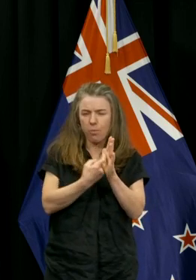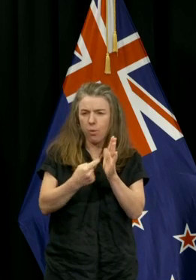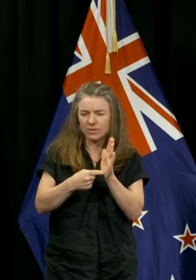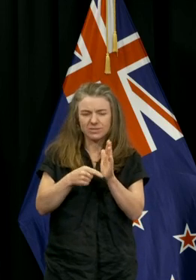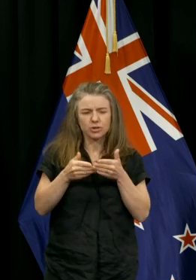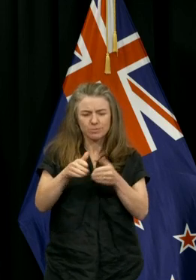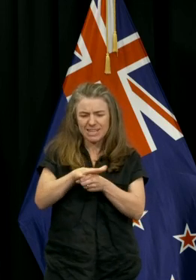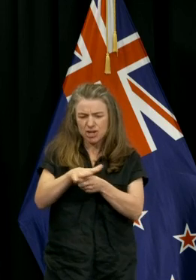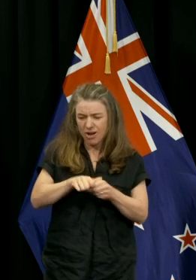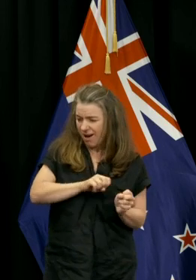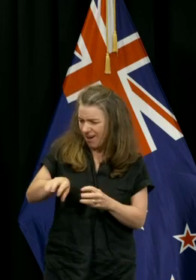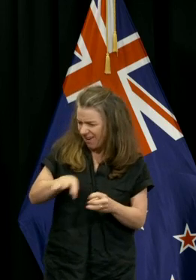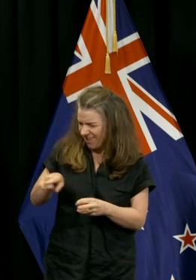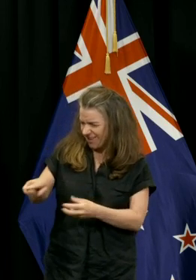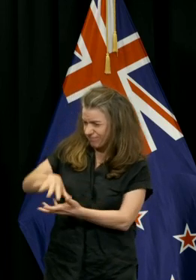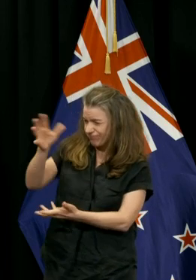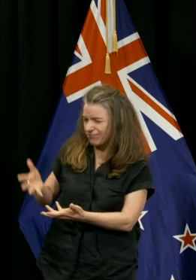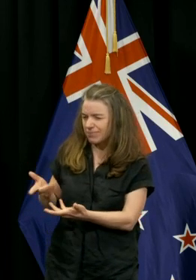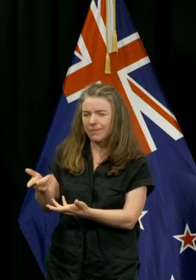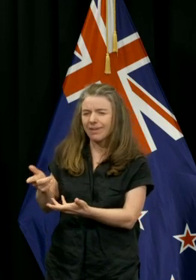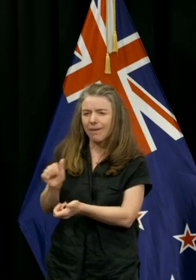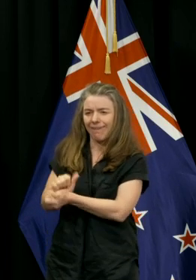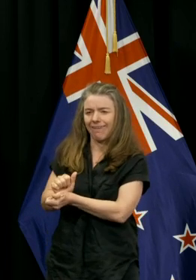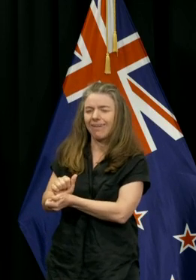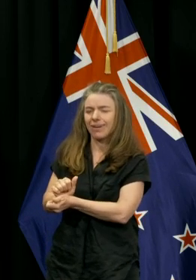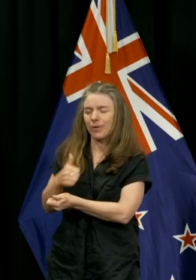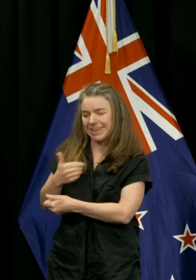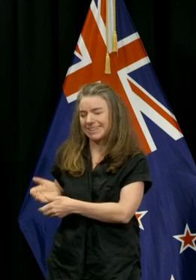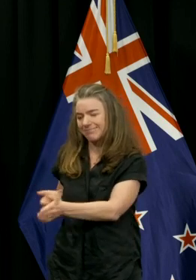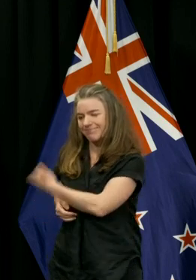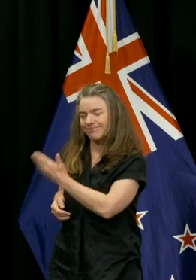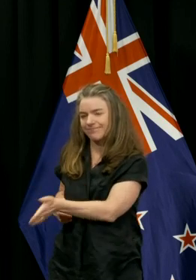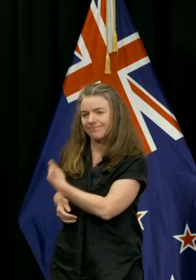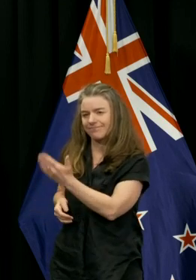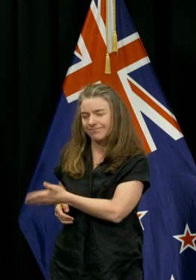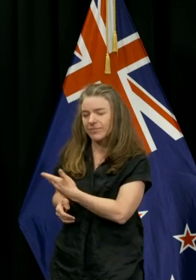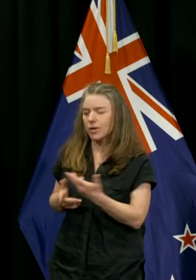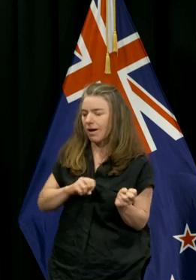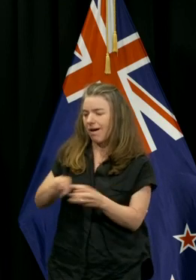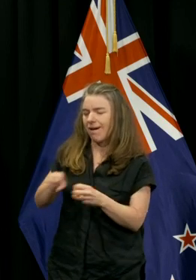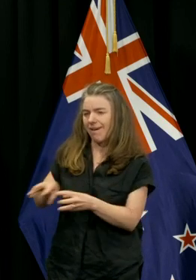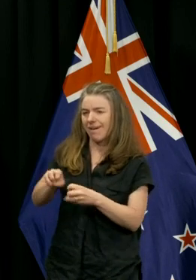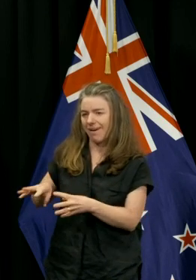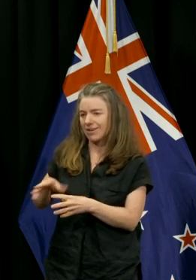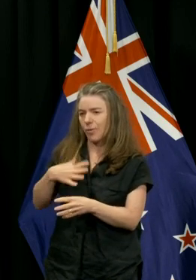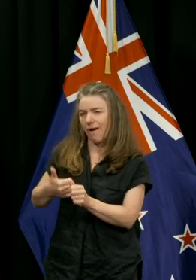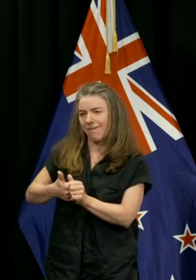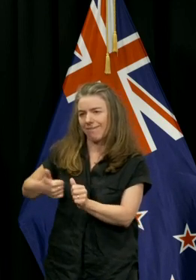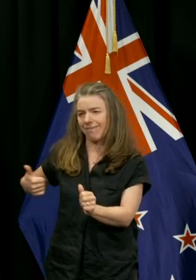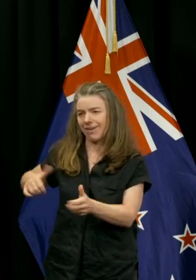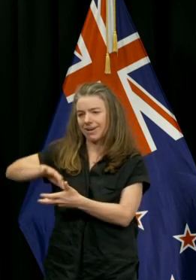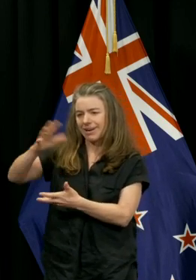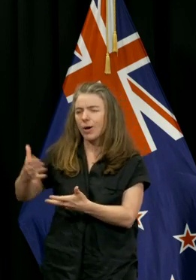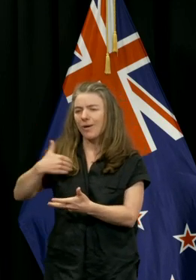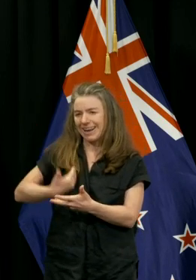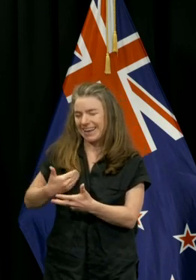what needs to be unloaded so that we're able to continue to bring in new shipments all backs up. So that needs to be unloaded.